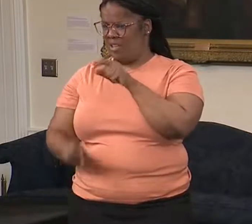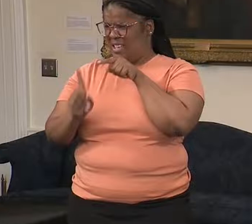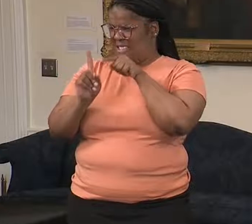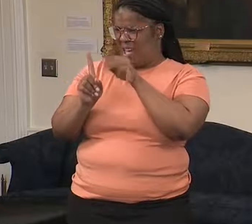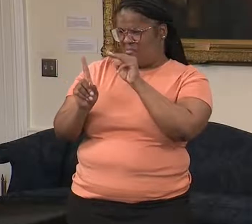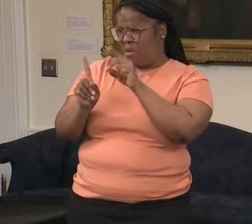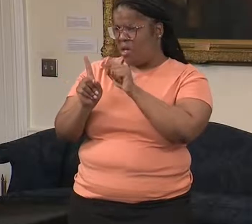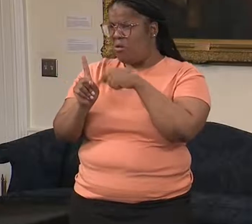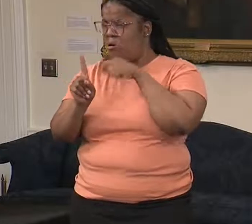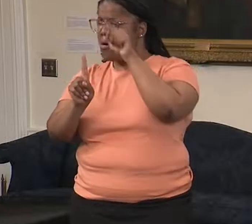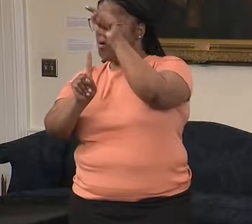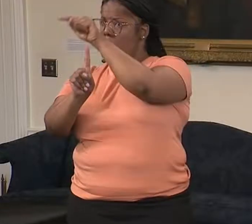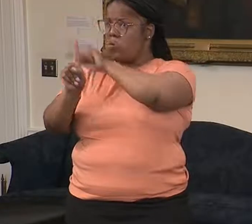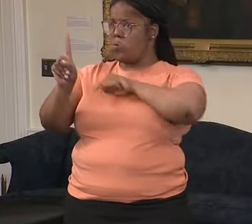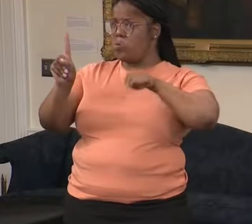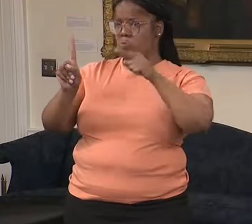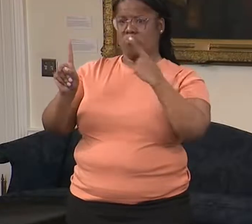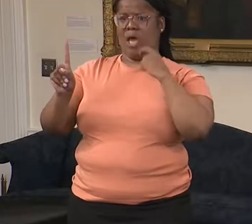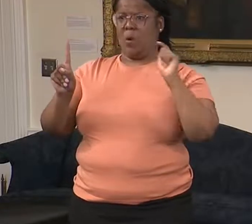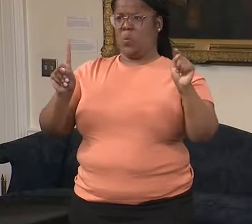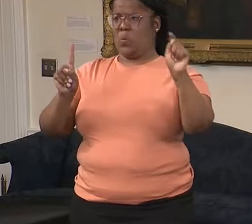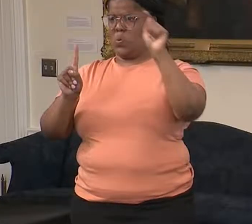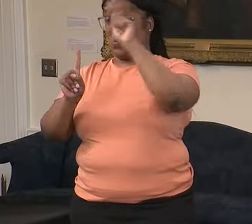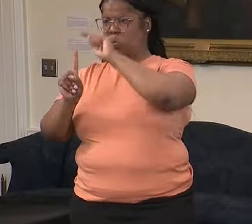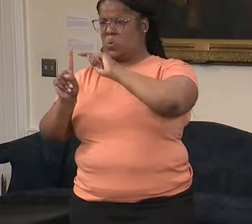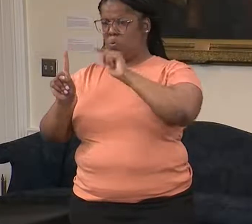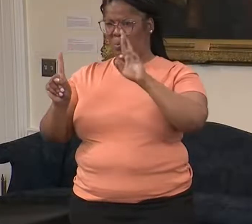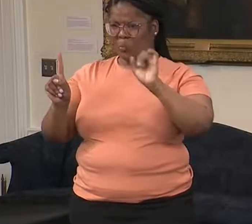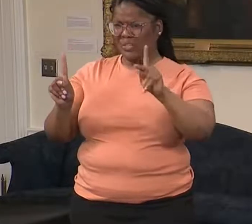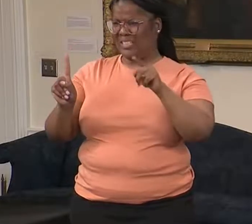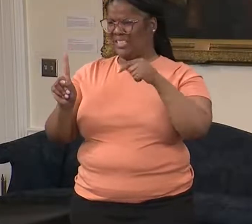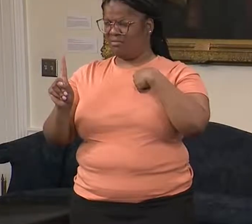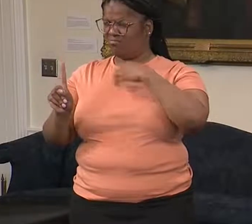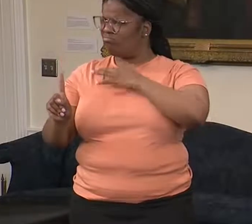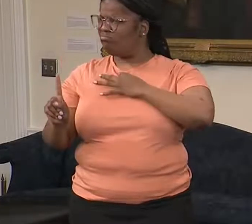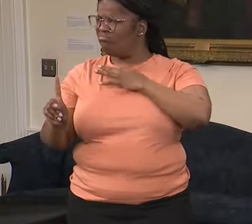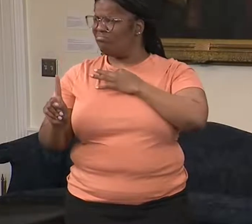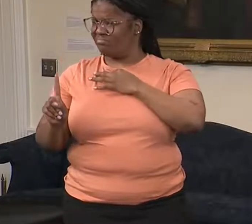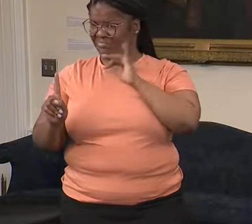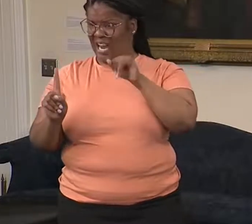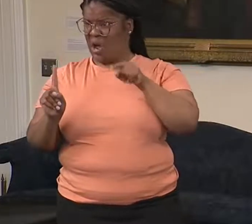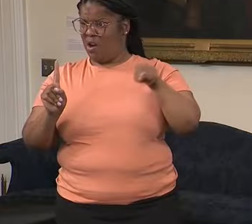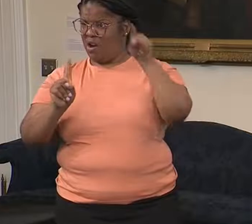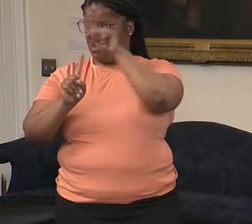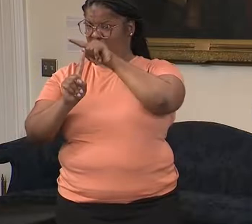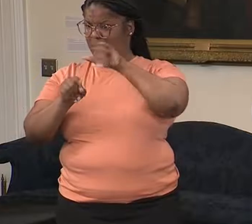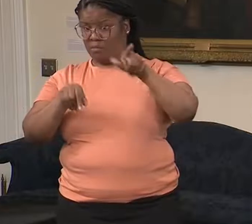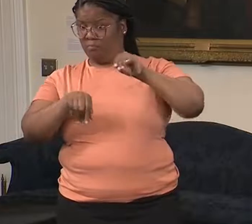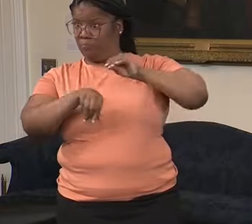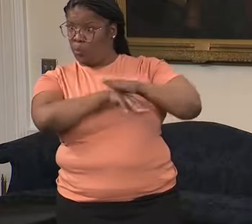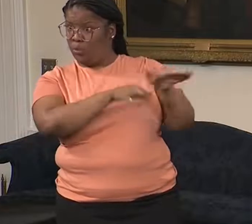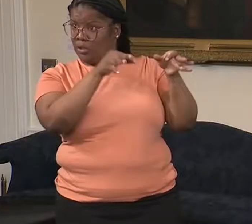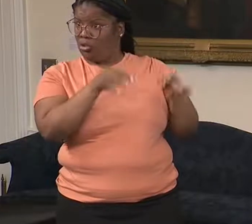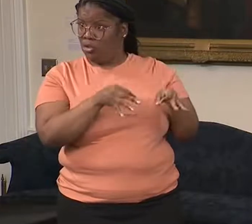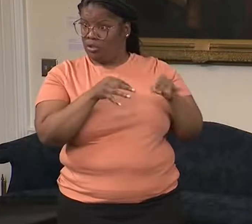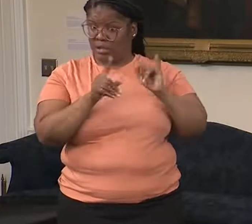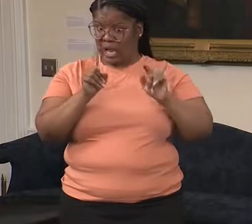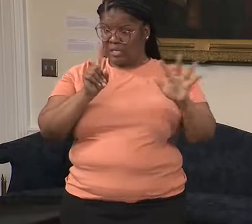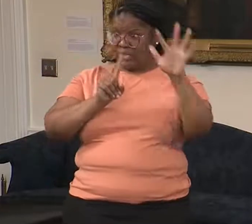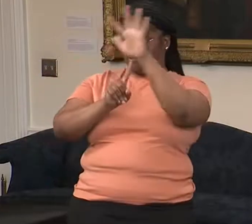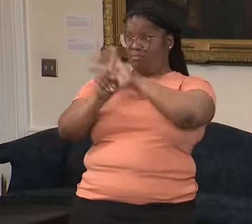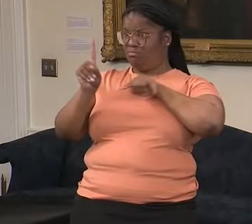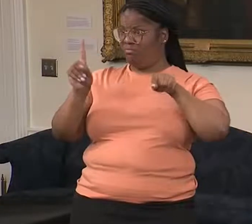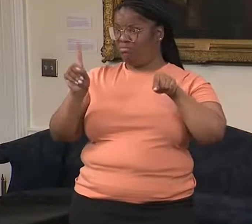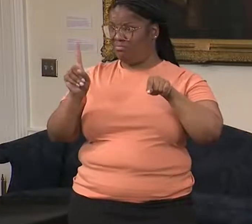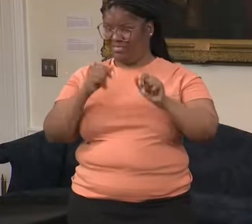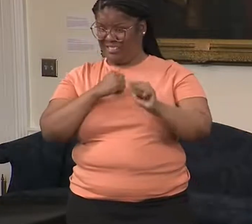on that map play in your future decisions on restrictions here in Maryland? Well, we watch it very closely. Our team is